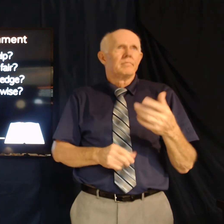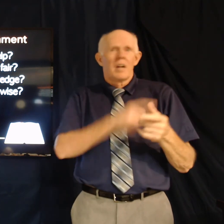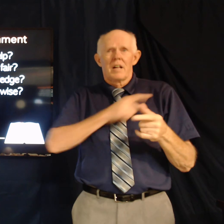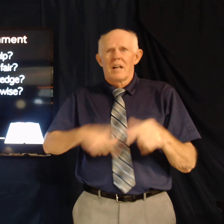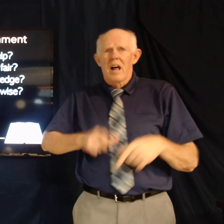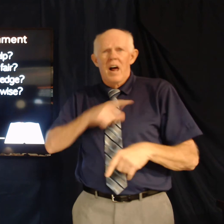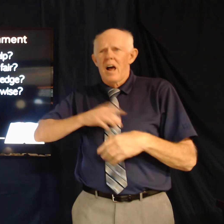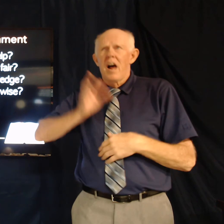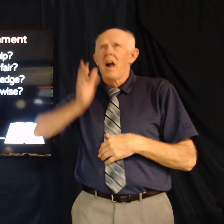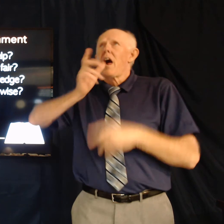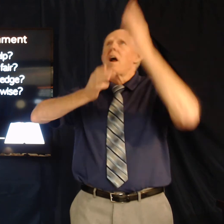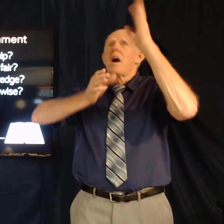wasn't needed.